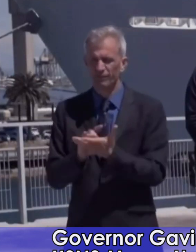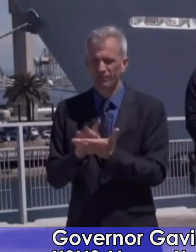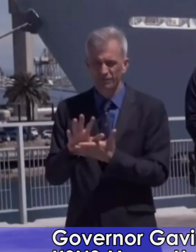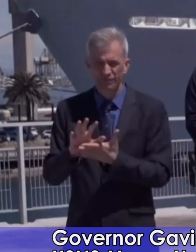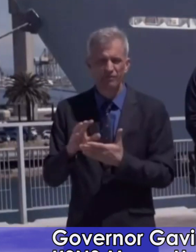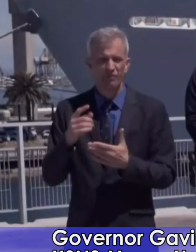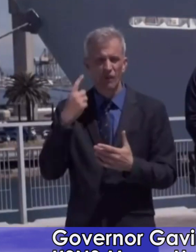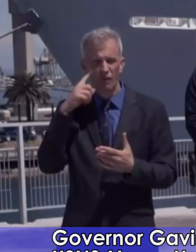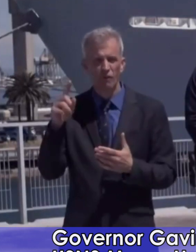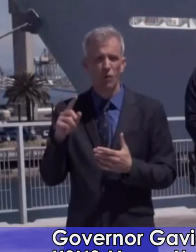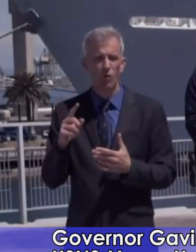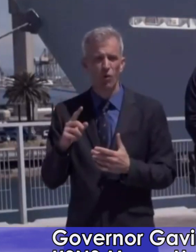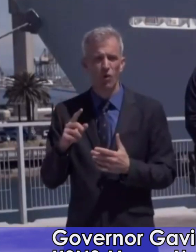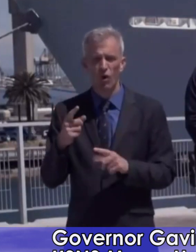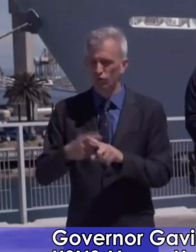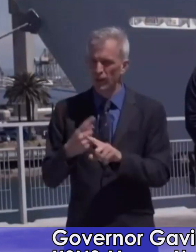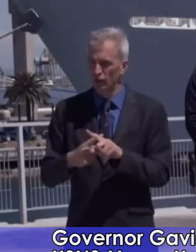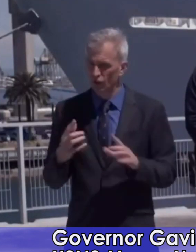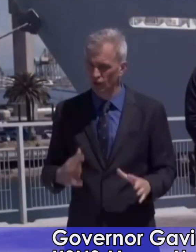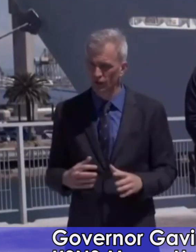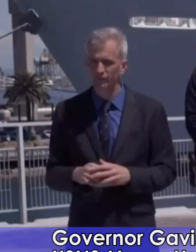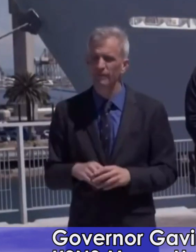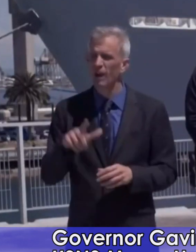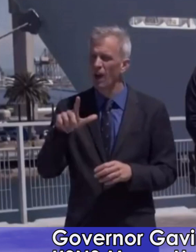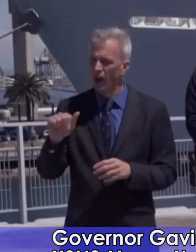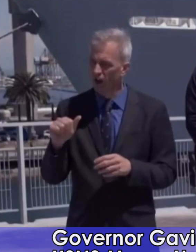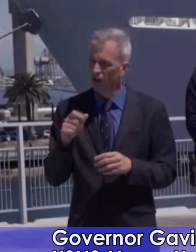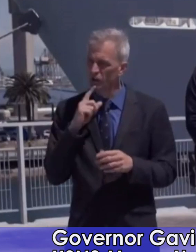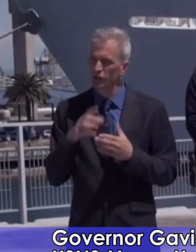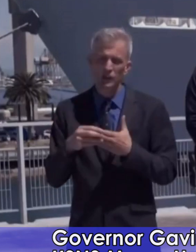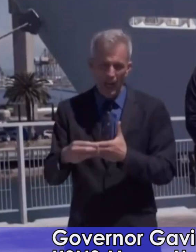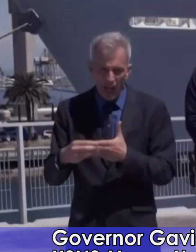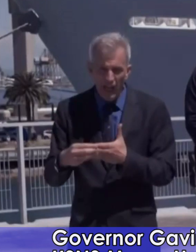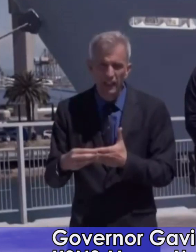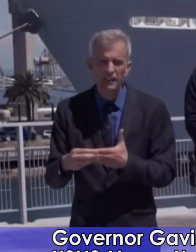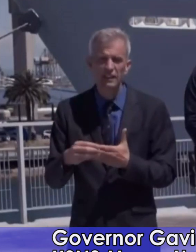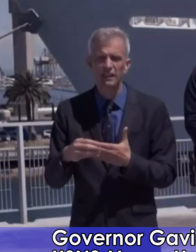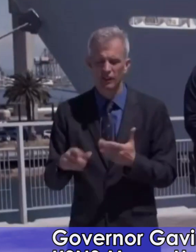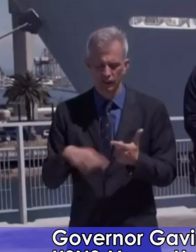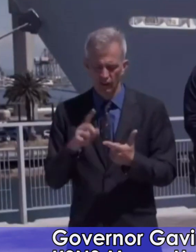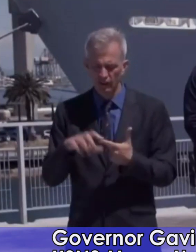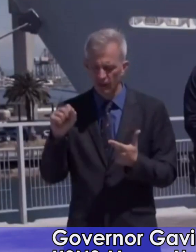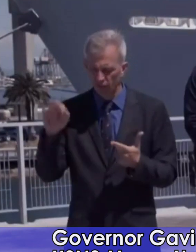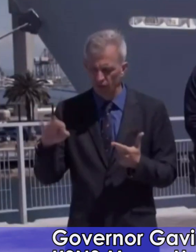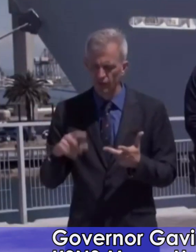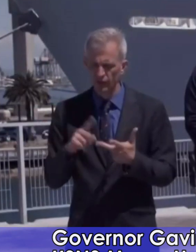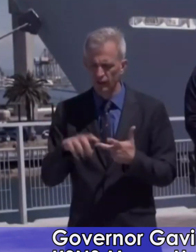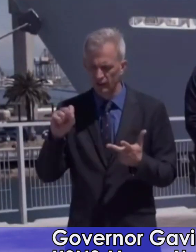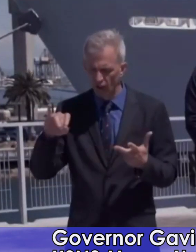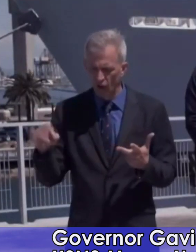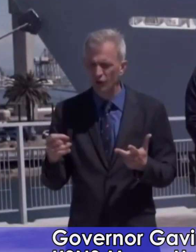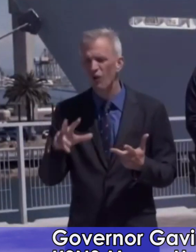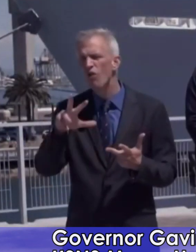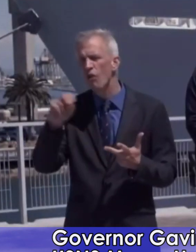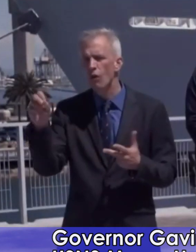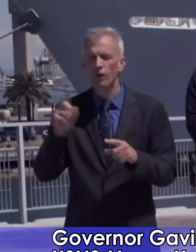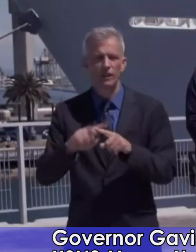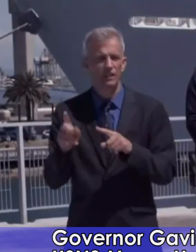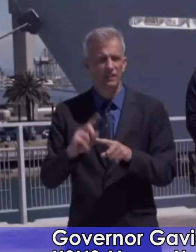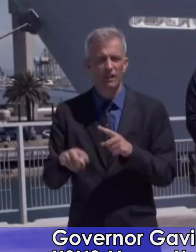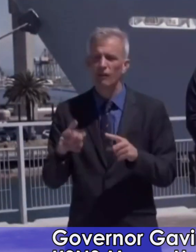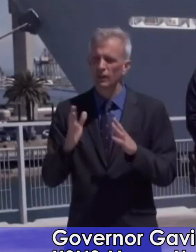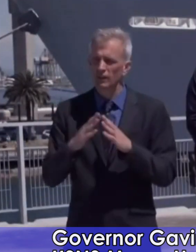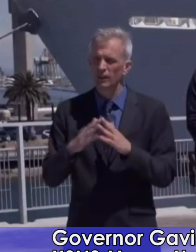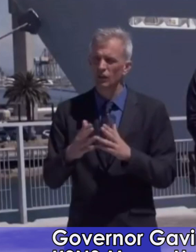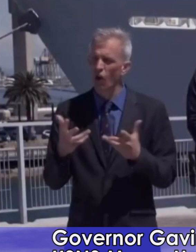tenants. Los Angeles has been a leader in this space, San Francisco, San Jose, 30 jurisdictions had moved